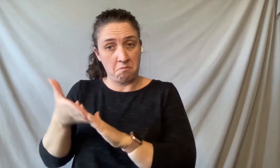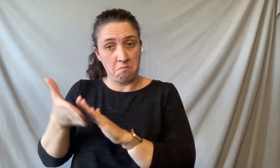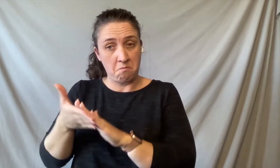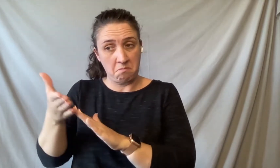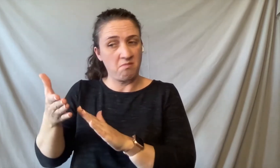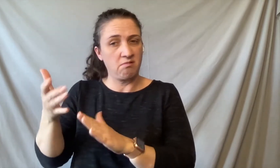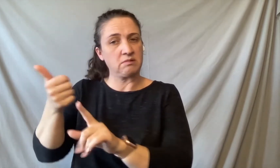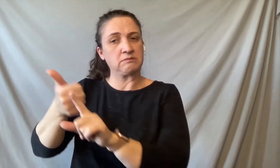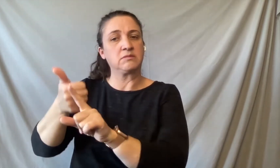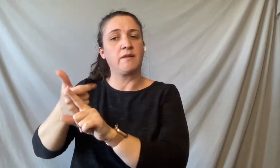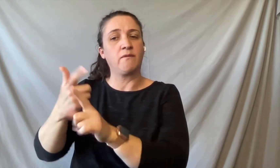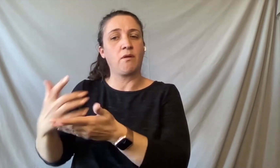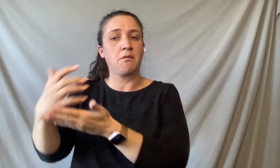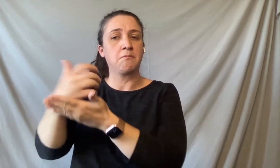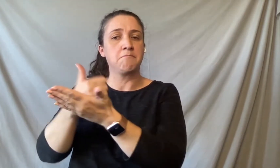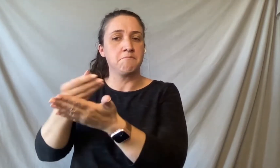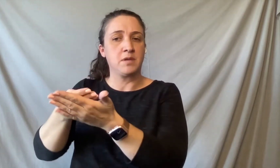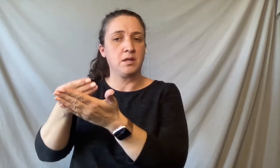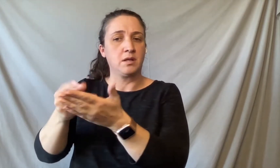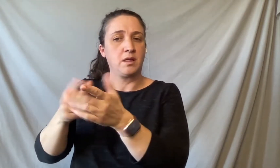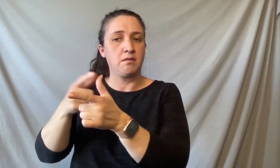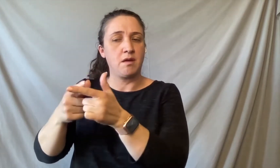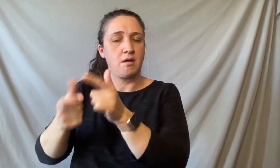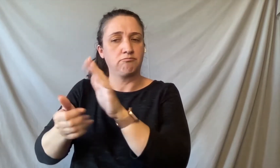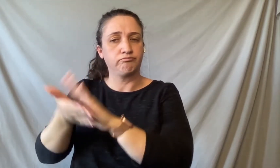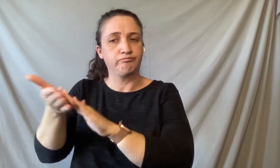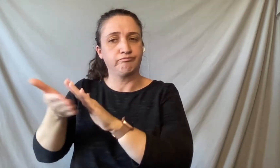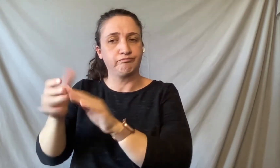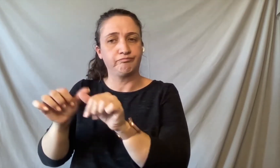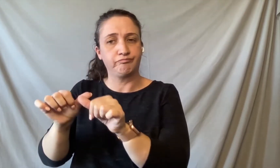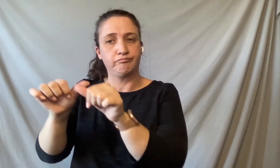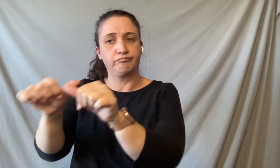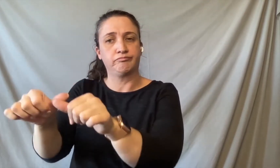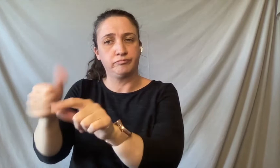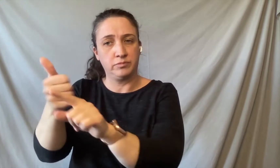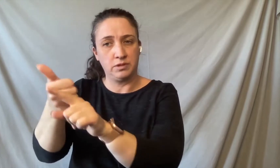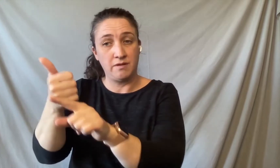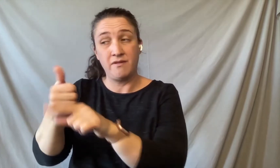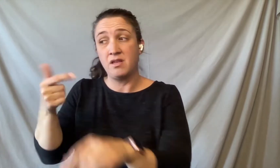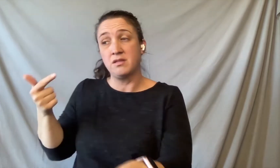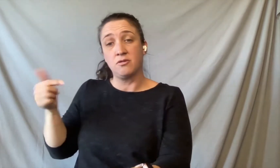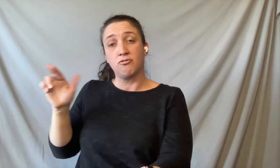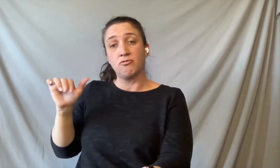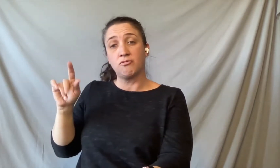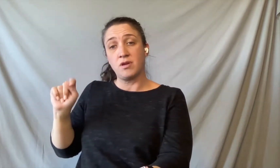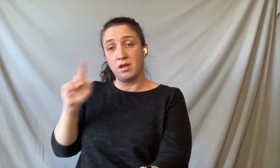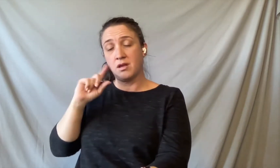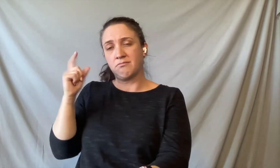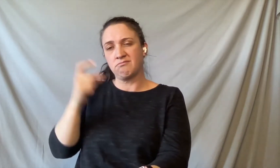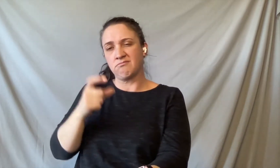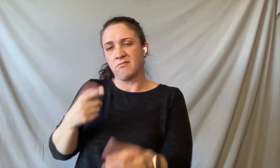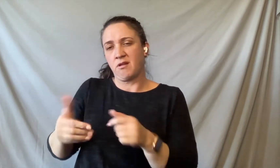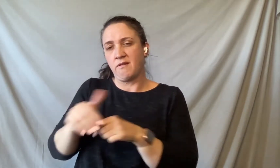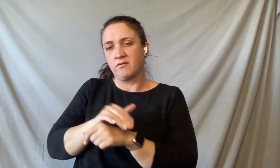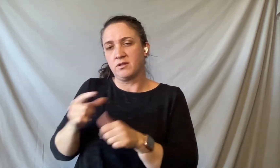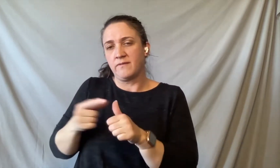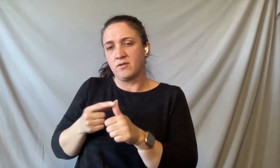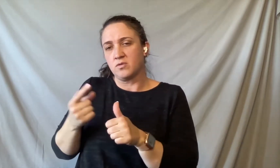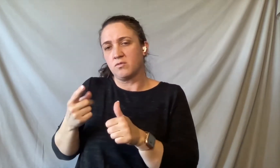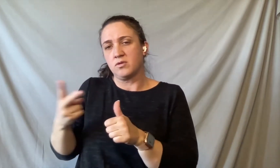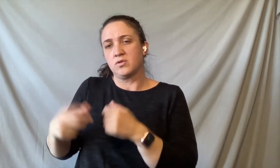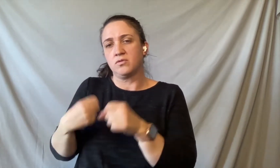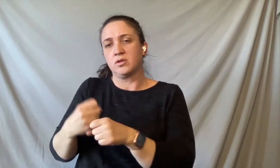self-sustainable. This would simply be covering the first couple of years of that cost. So it's cost for